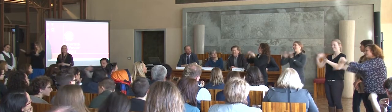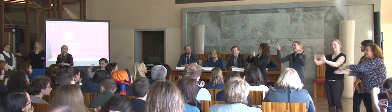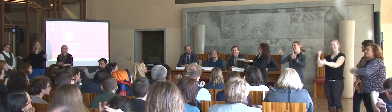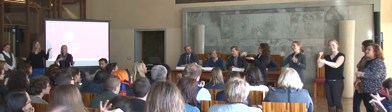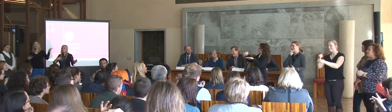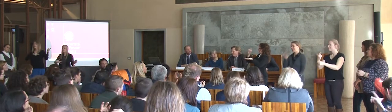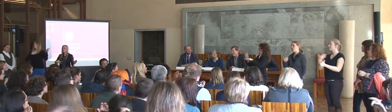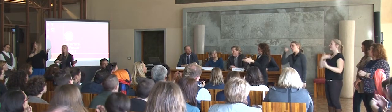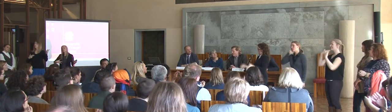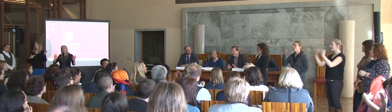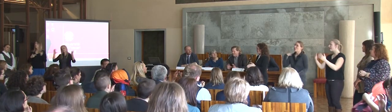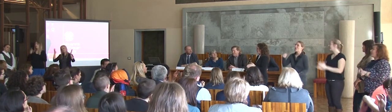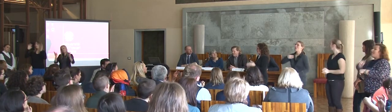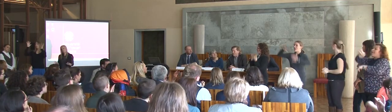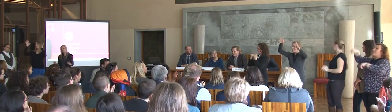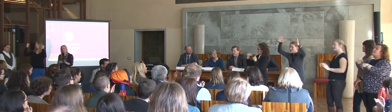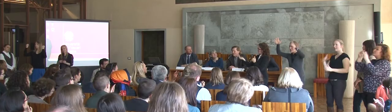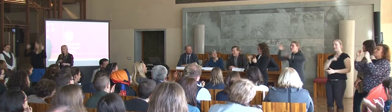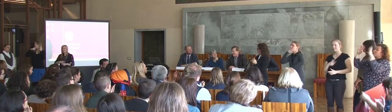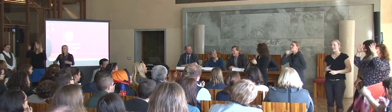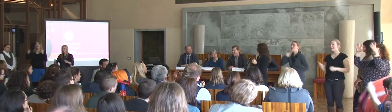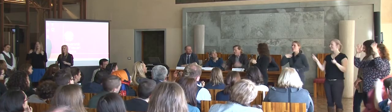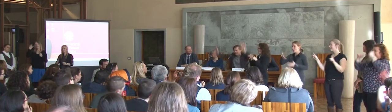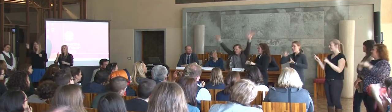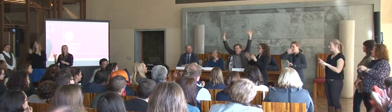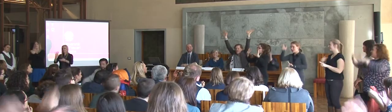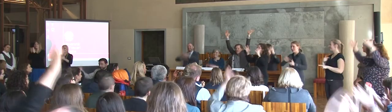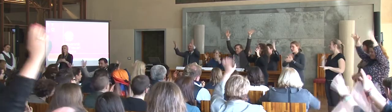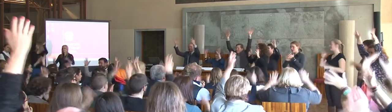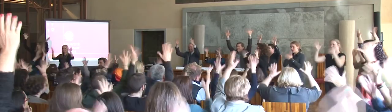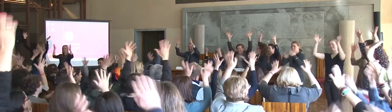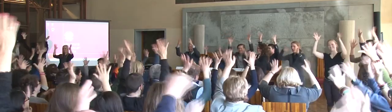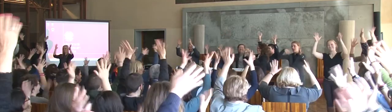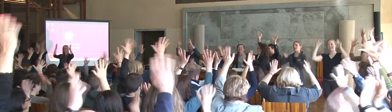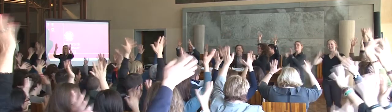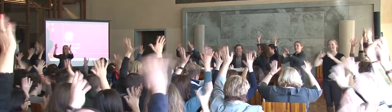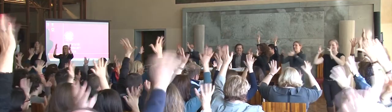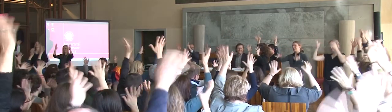Give a big hand for this big launch of the Italian Sign Language. Yay.